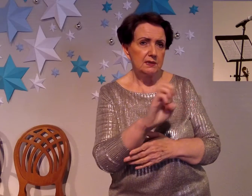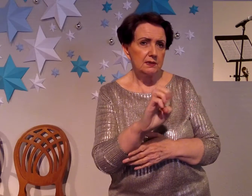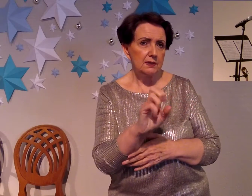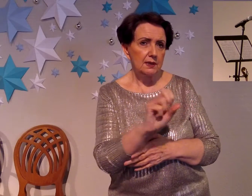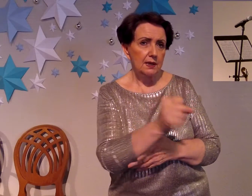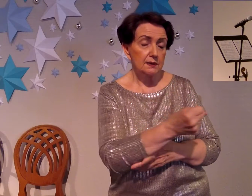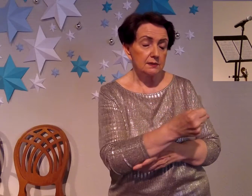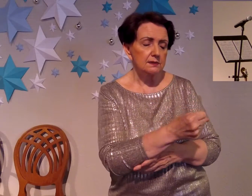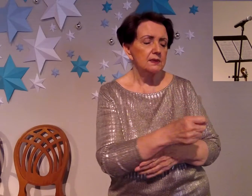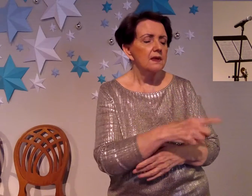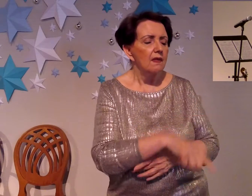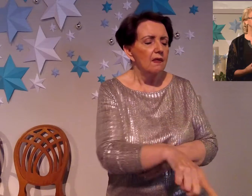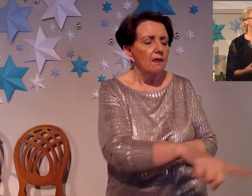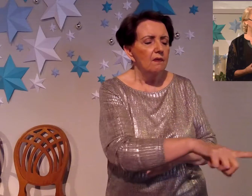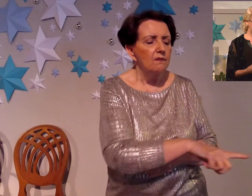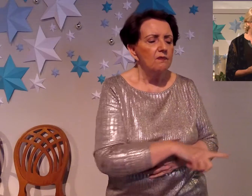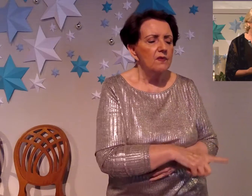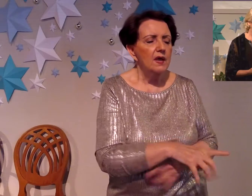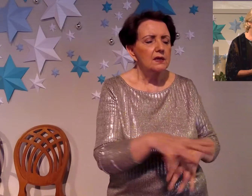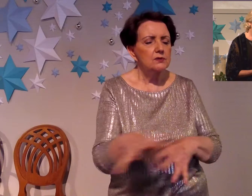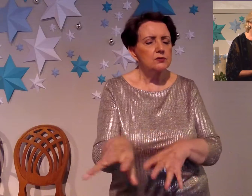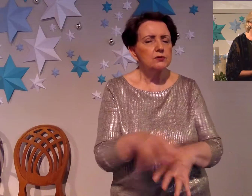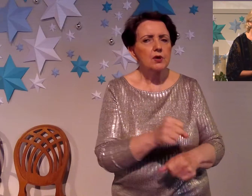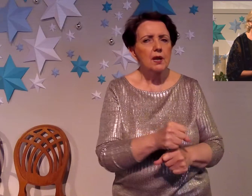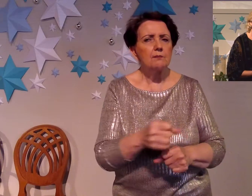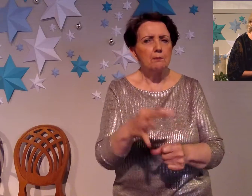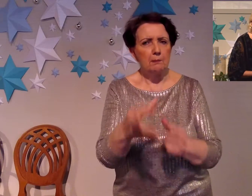a war, and they took the temple back.